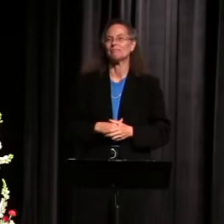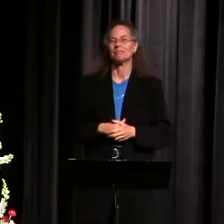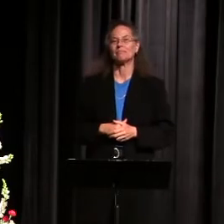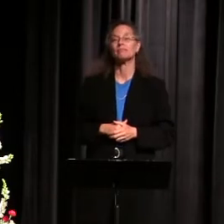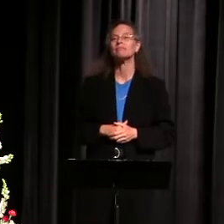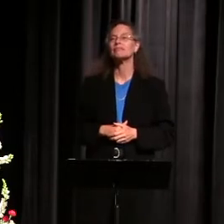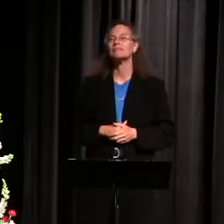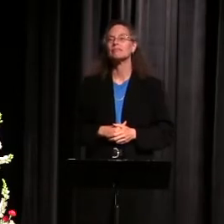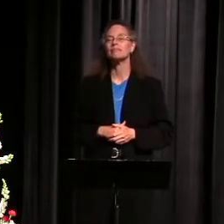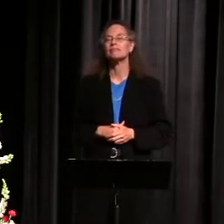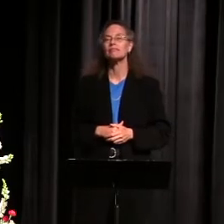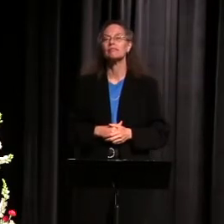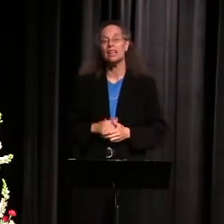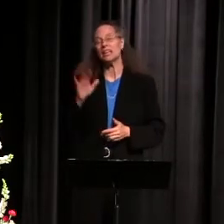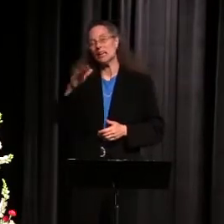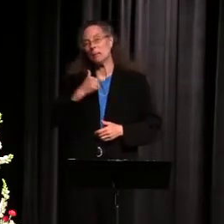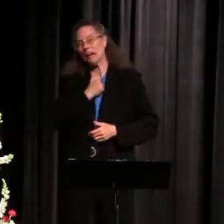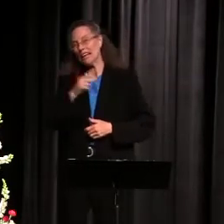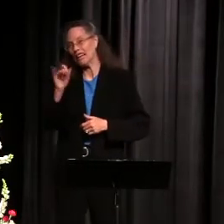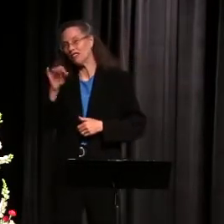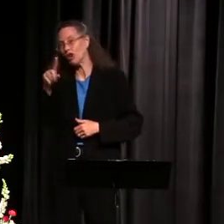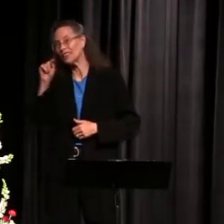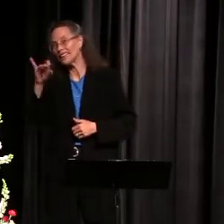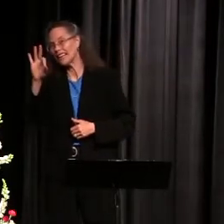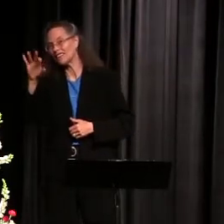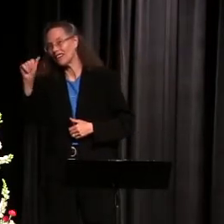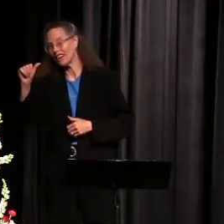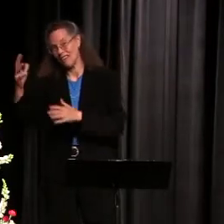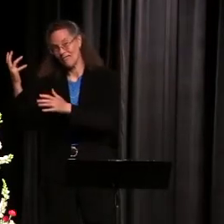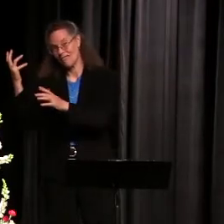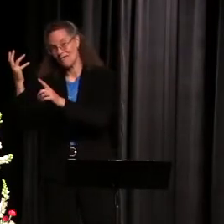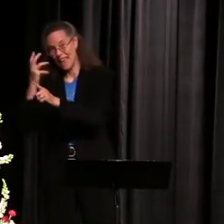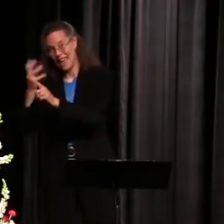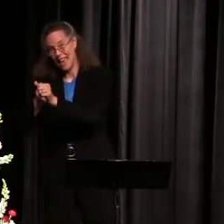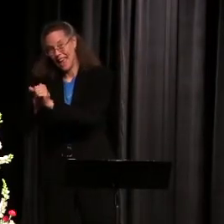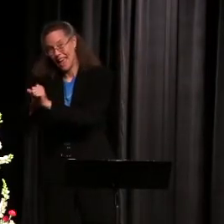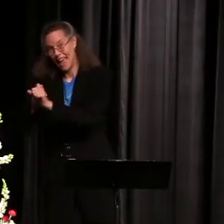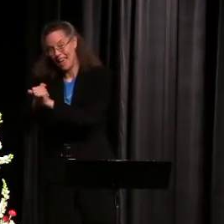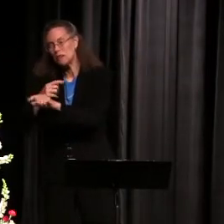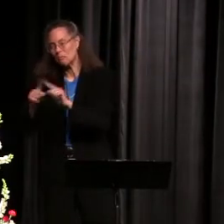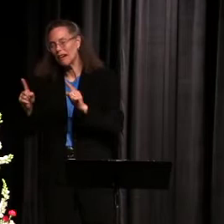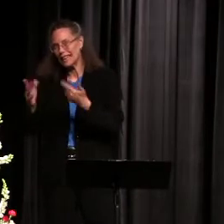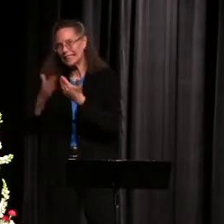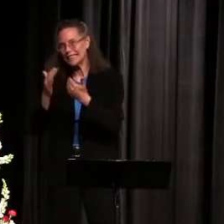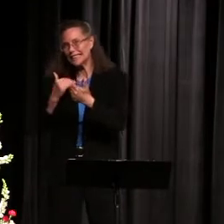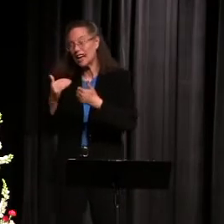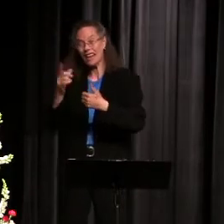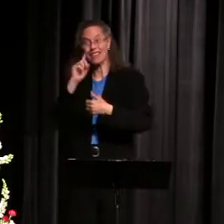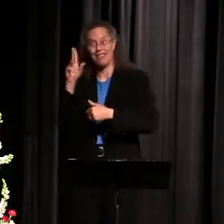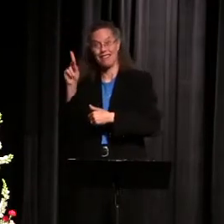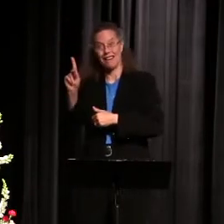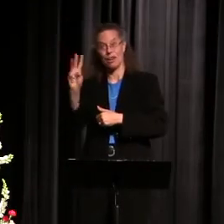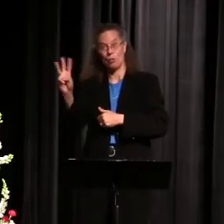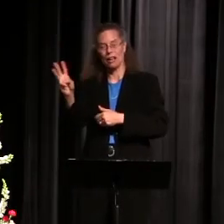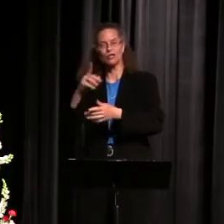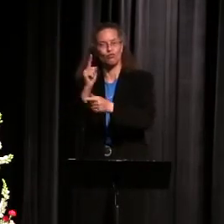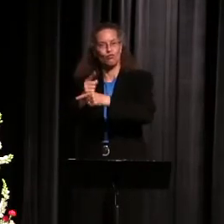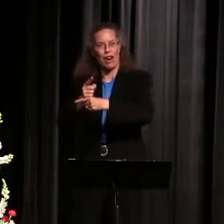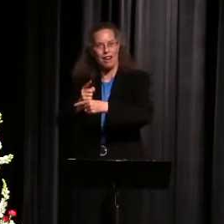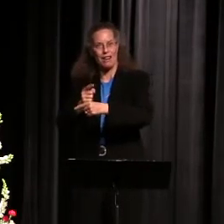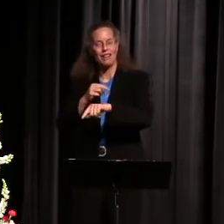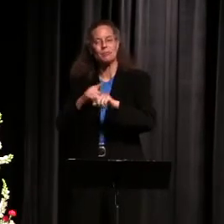I apologize if you're a T-Swift fan, but I think Kanye's right. It's easy to dwell on the past, to think about what we